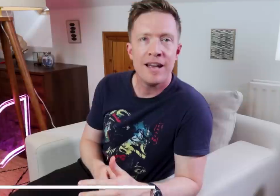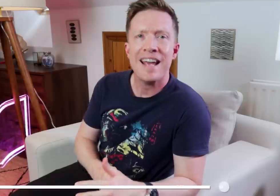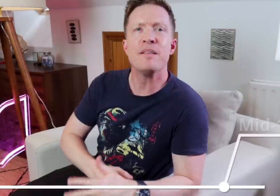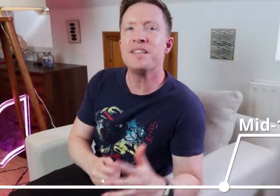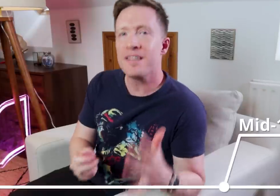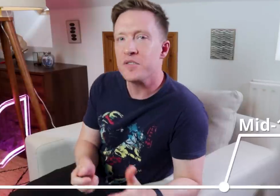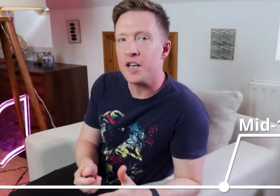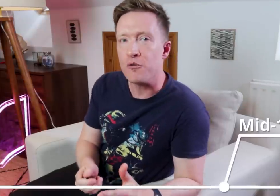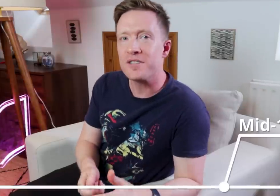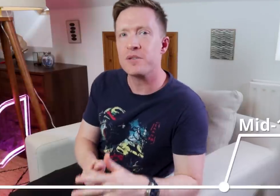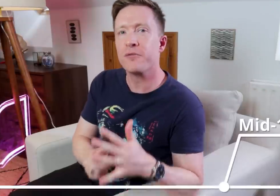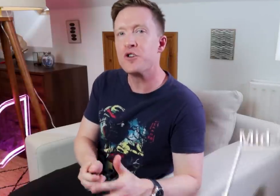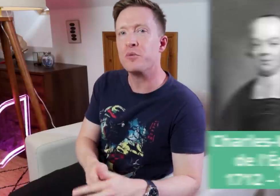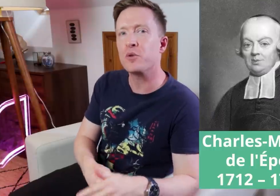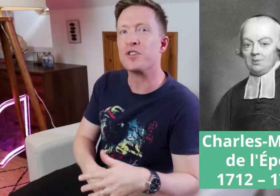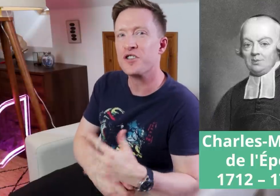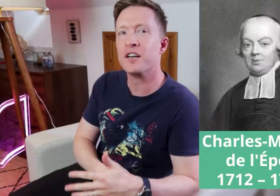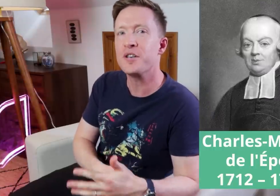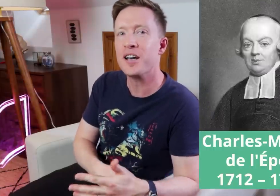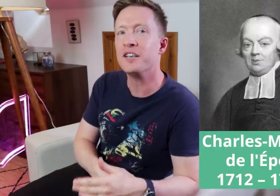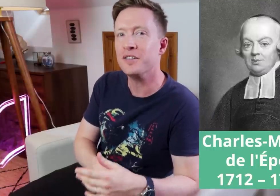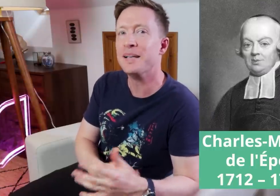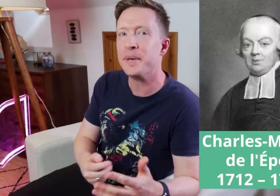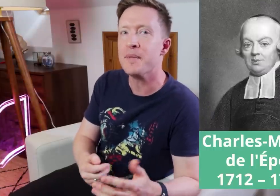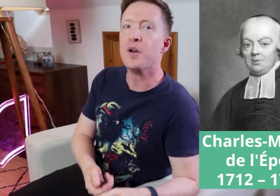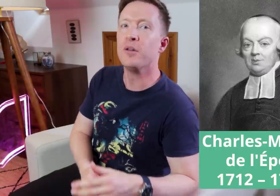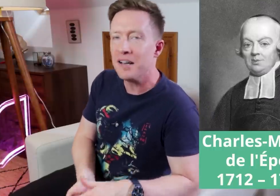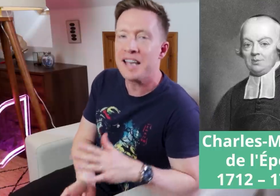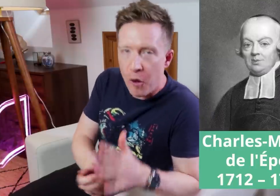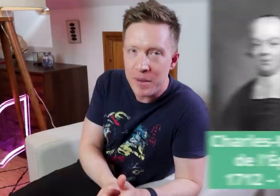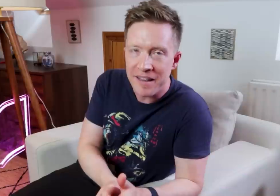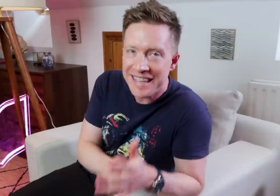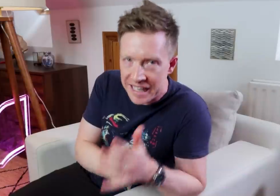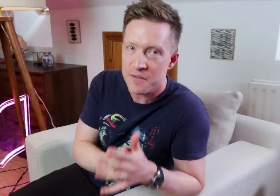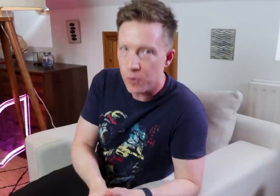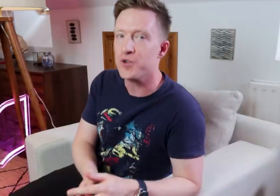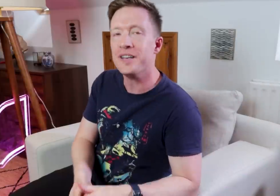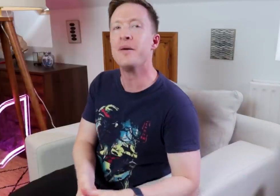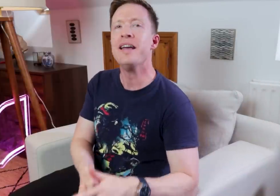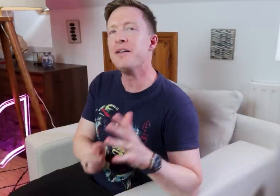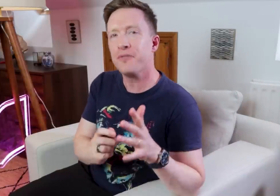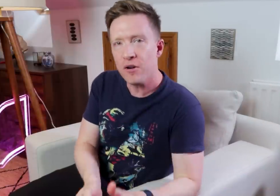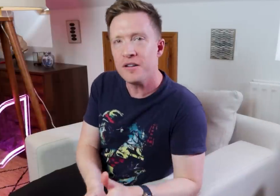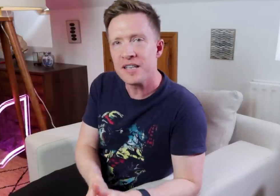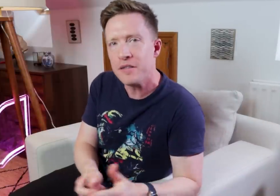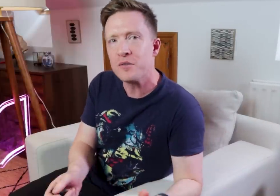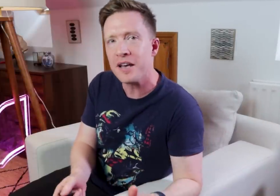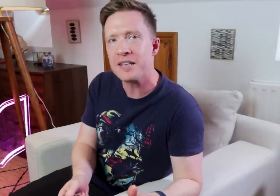In the mid-1700s, was a Frenchman called Charles Michel de Lippe, who liked helping the less fortunate. Now, in France in those days,